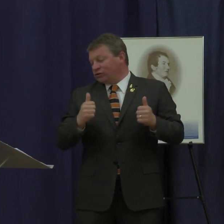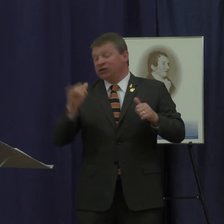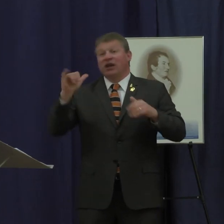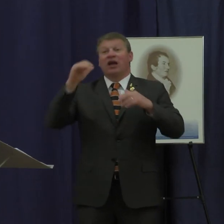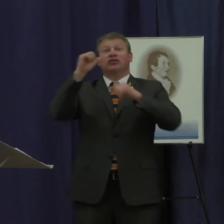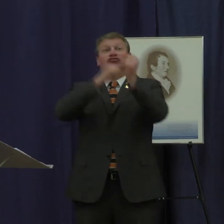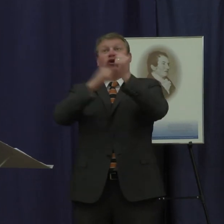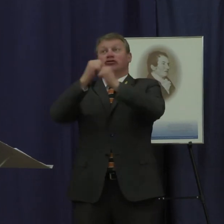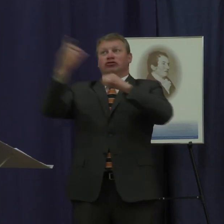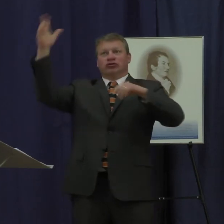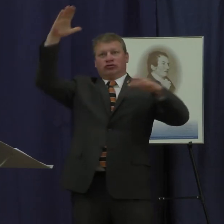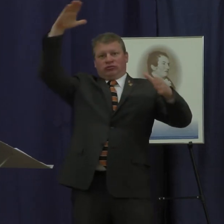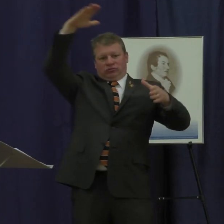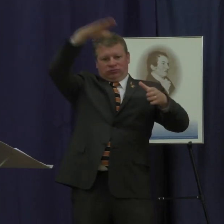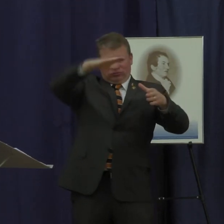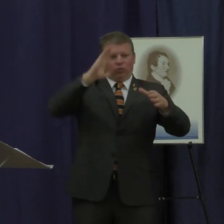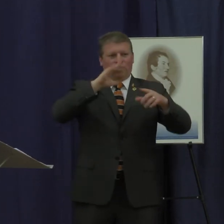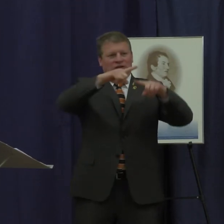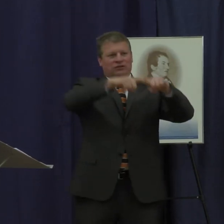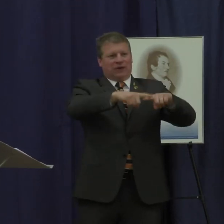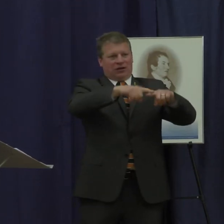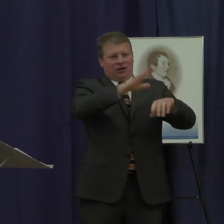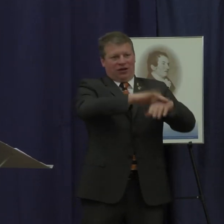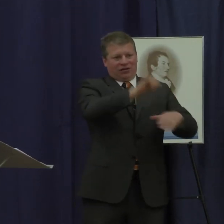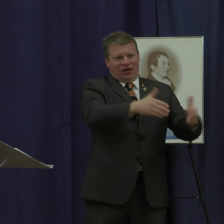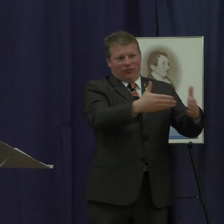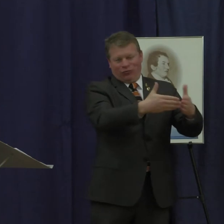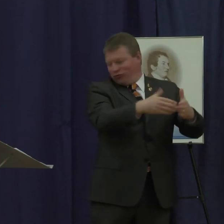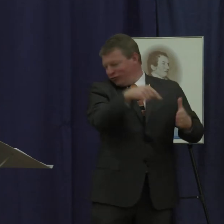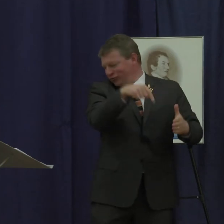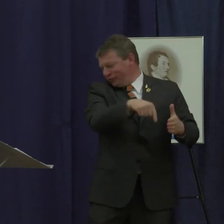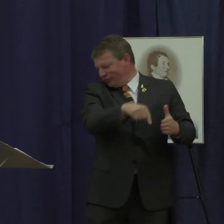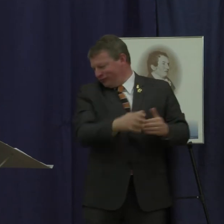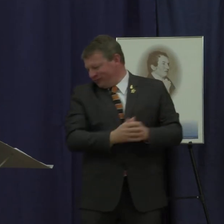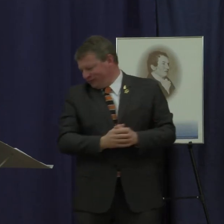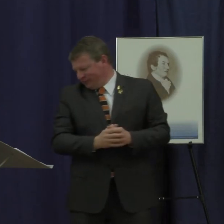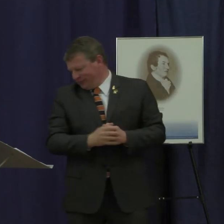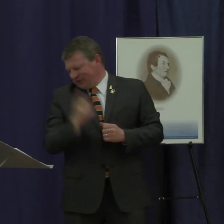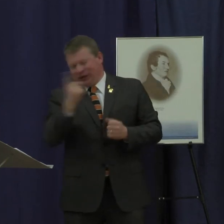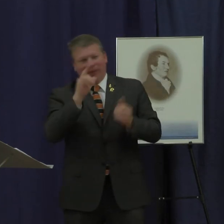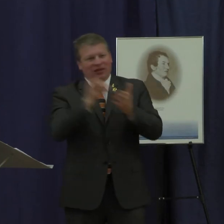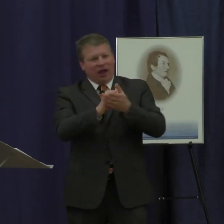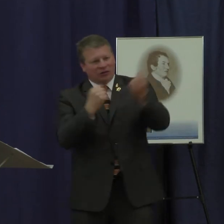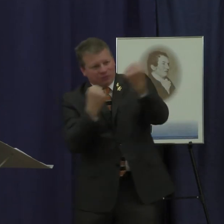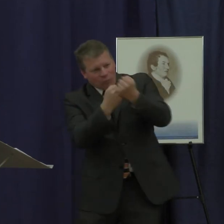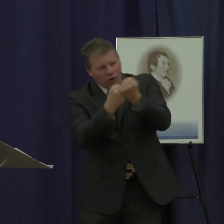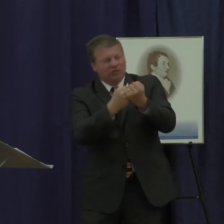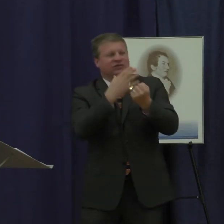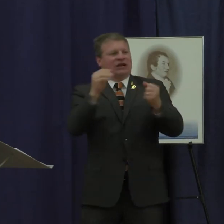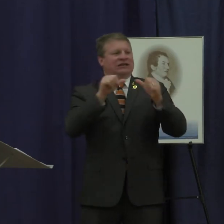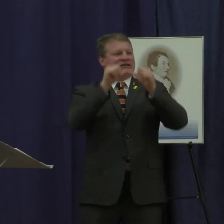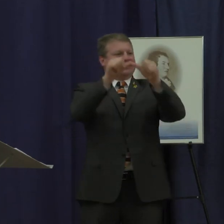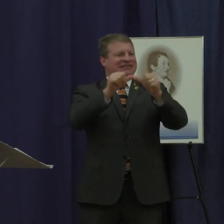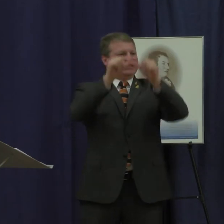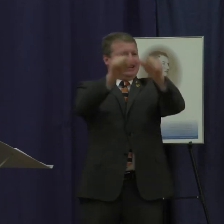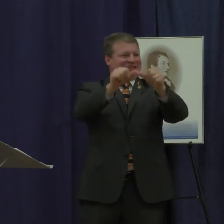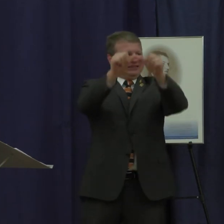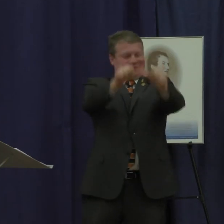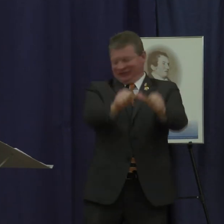something which all the rest of the structure depends, something that supports and